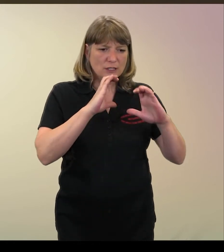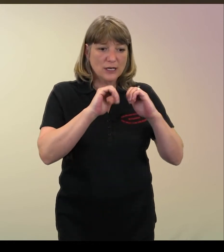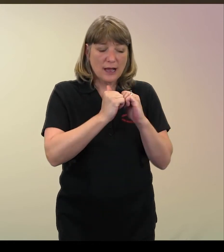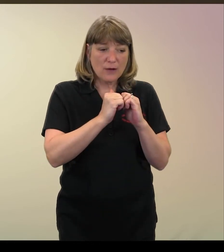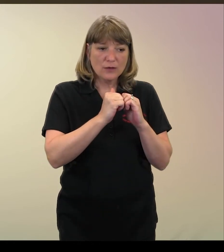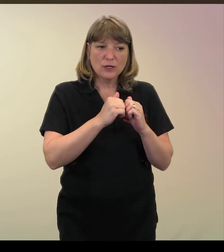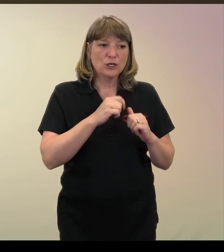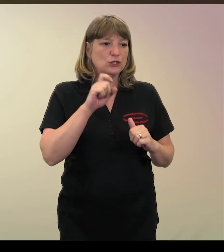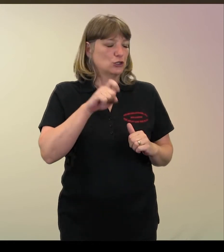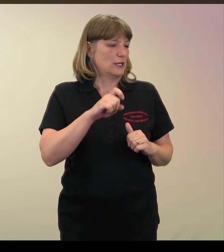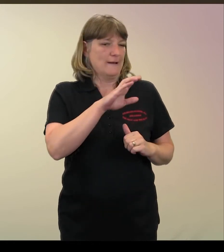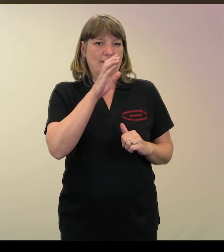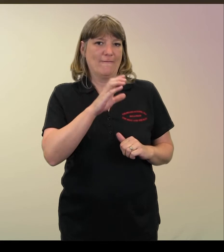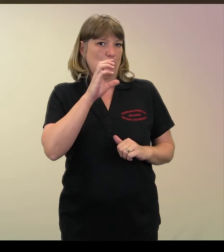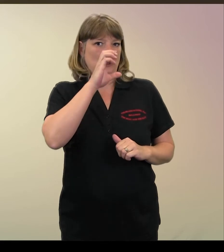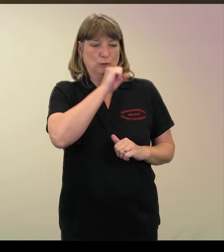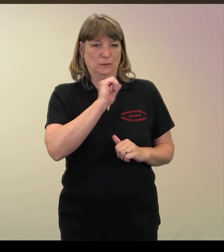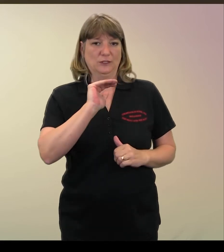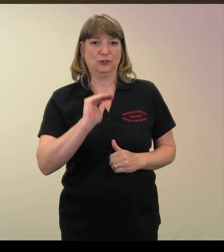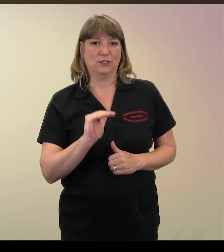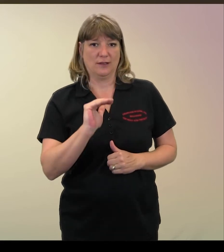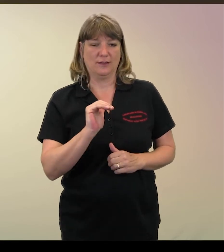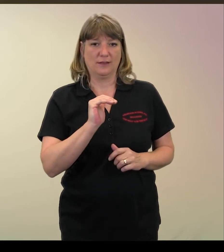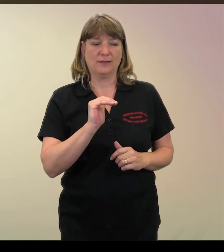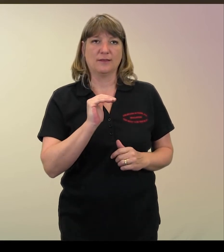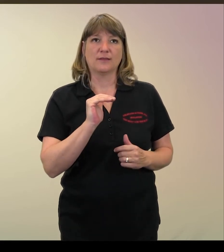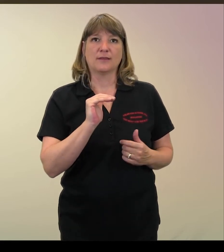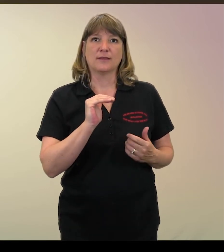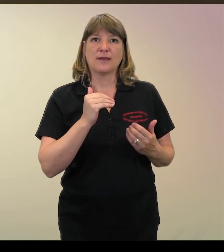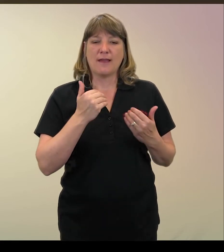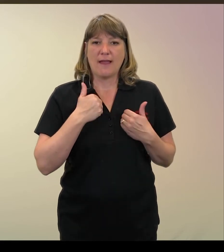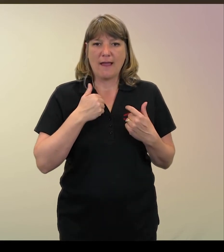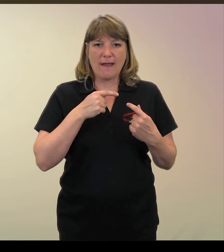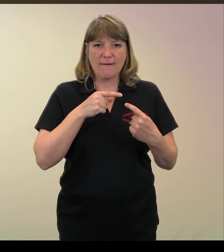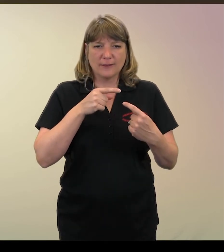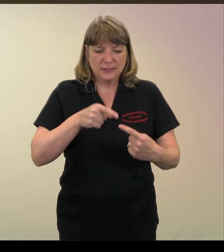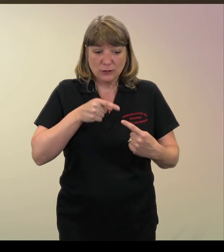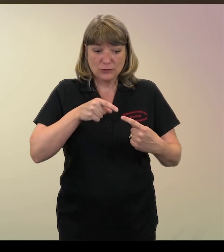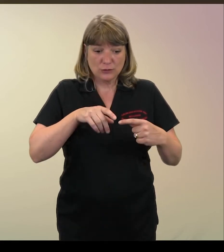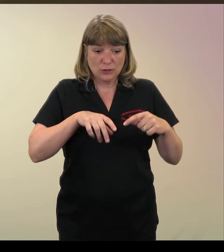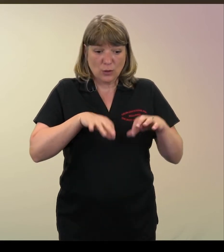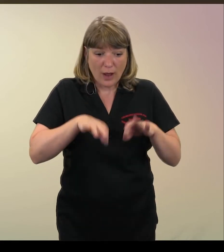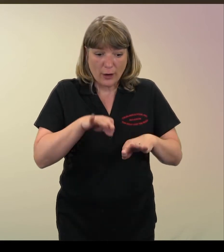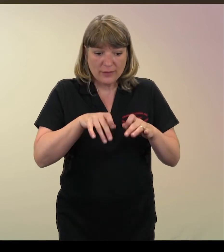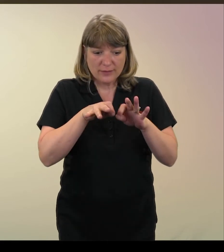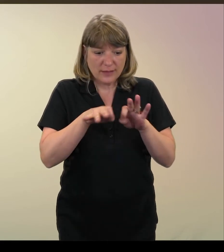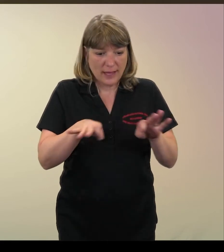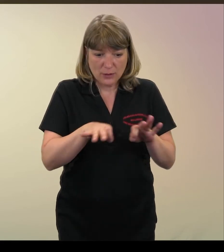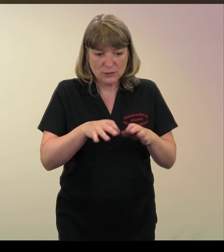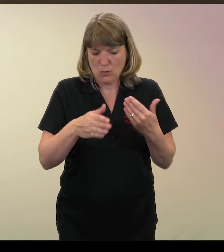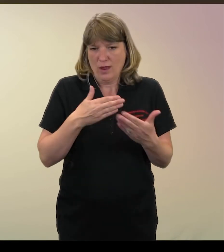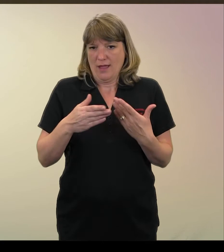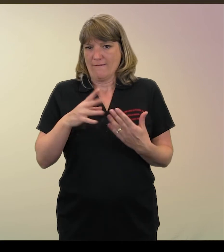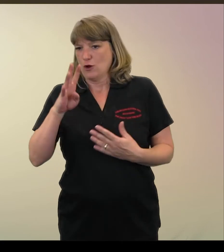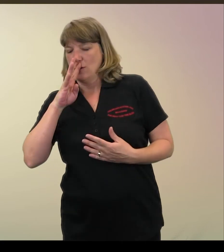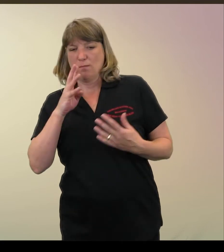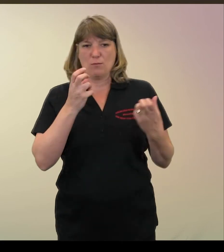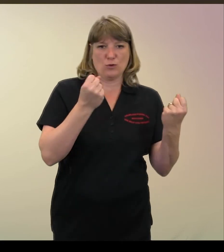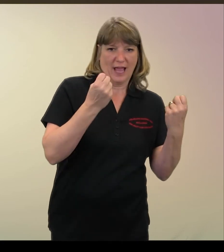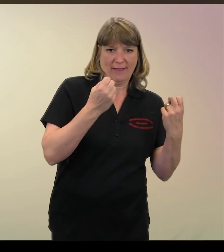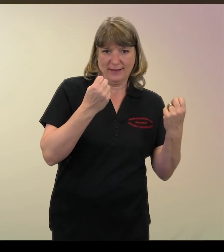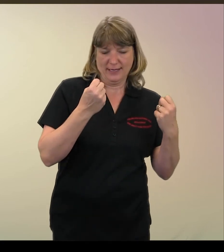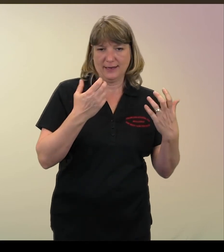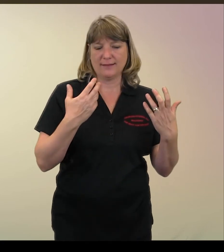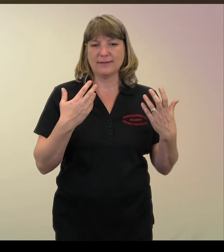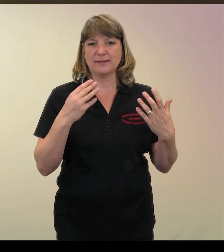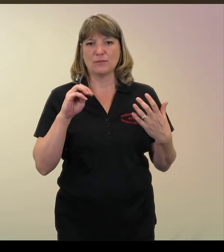they're communicating, is that we should never assume that a child who's having difficulty acquiring a language in whatever